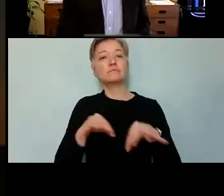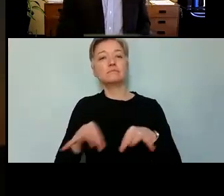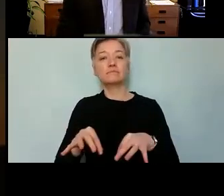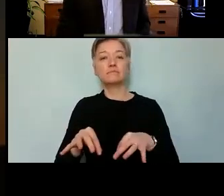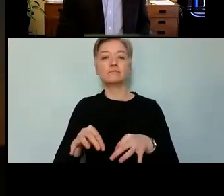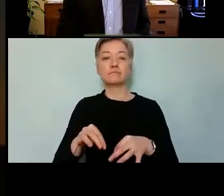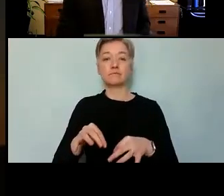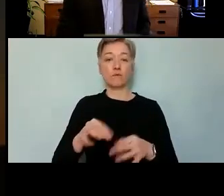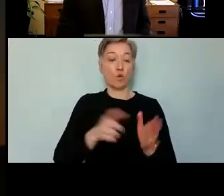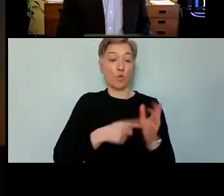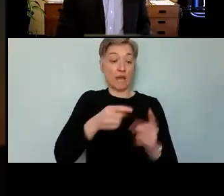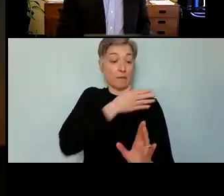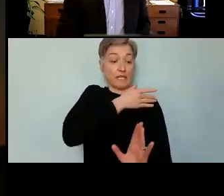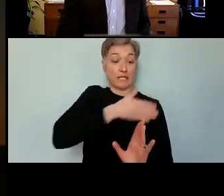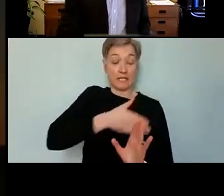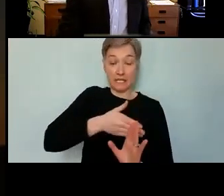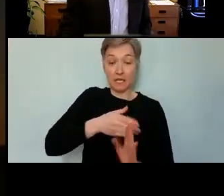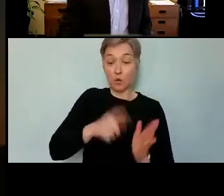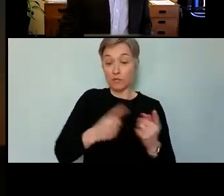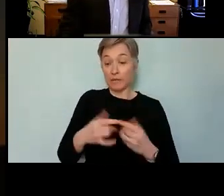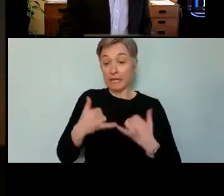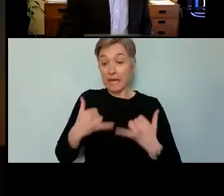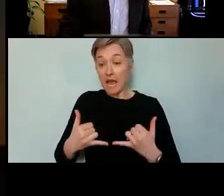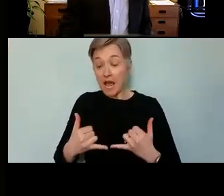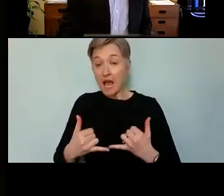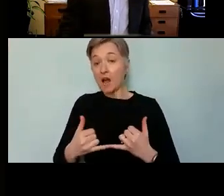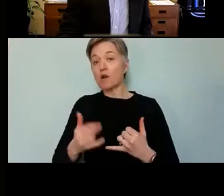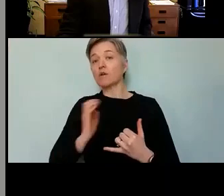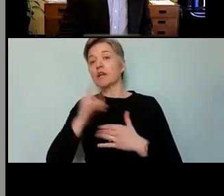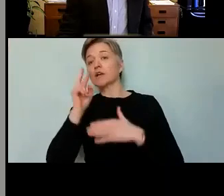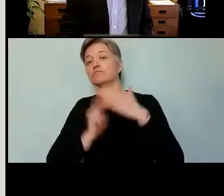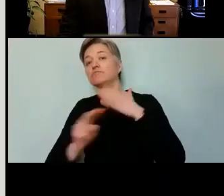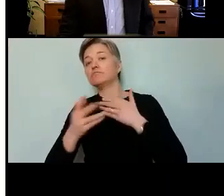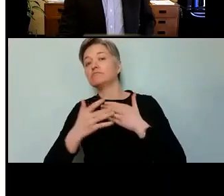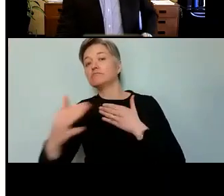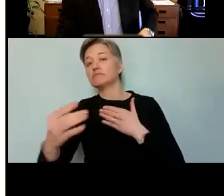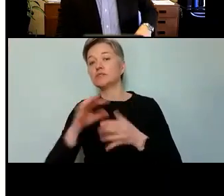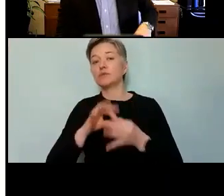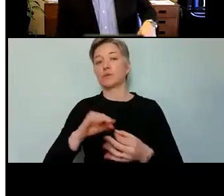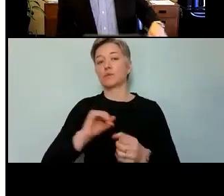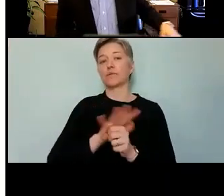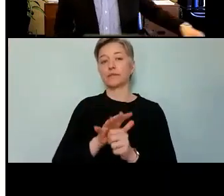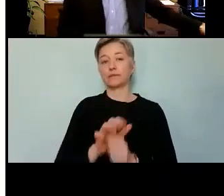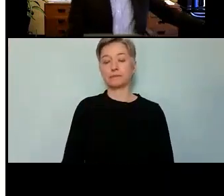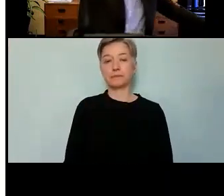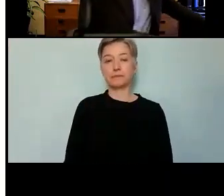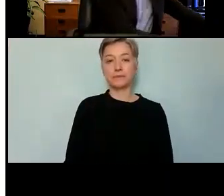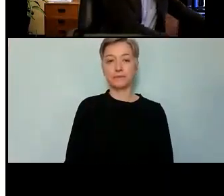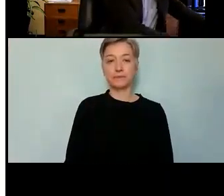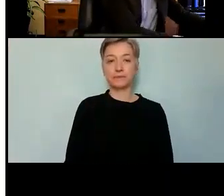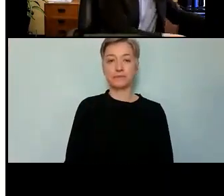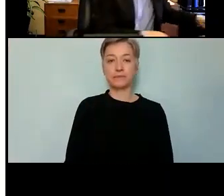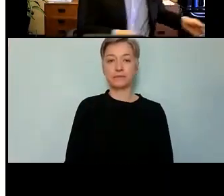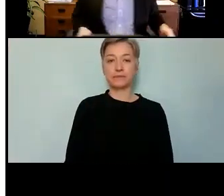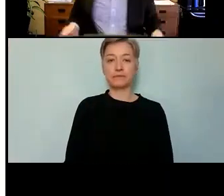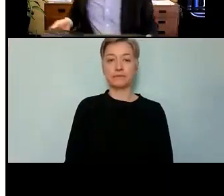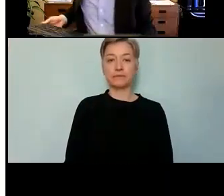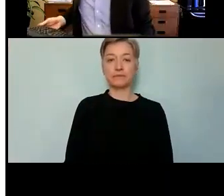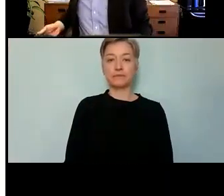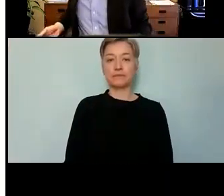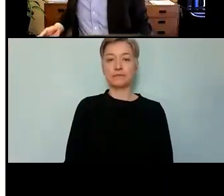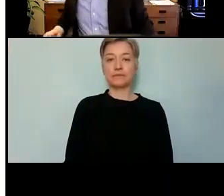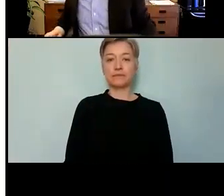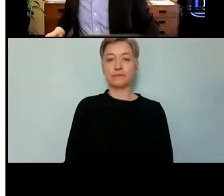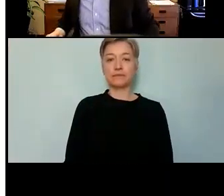going with regard to the COVID pandemic. Let's make that there. All right. So I think